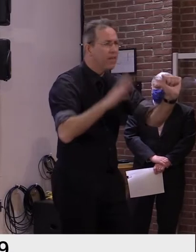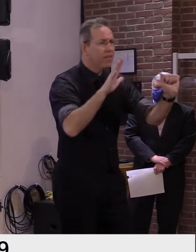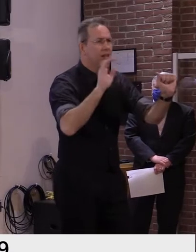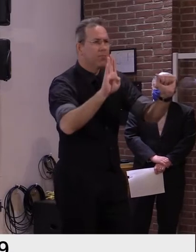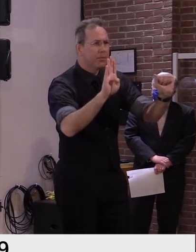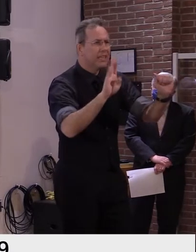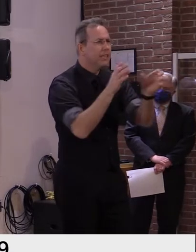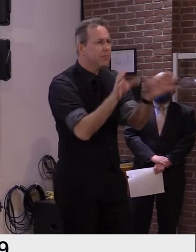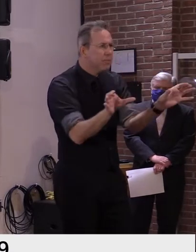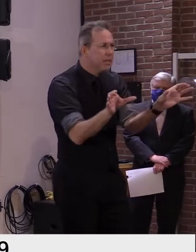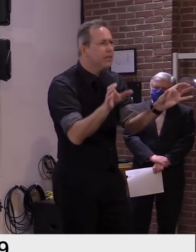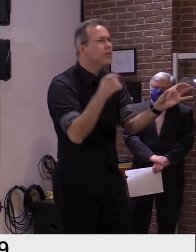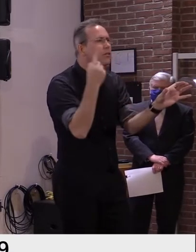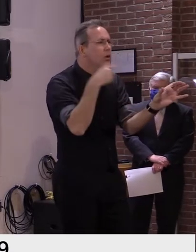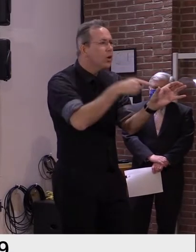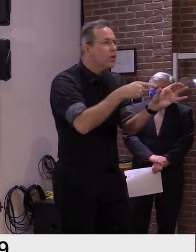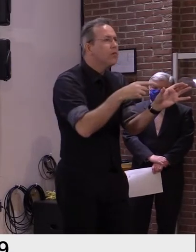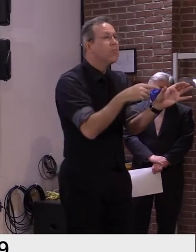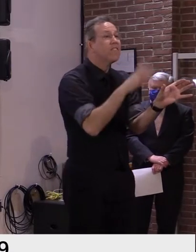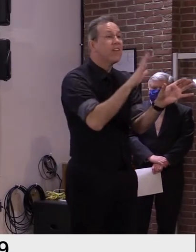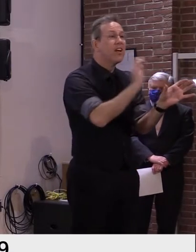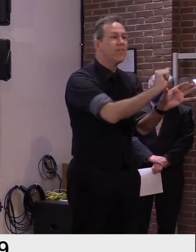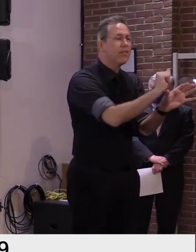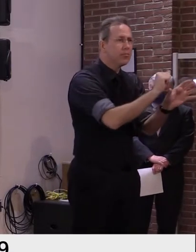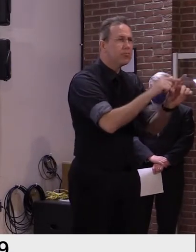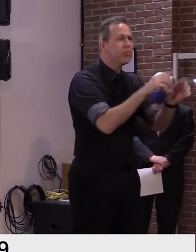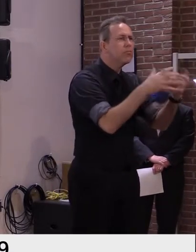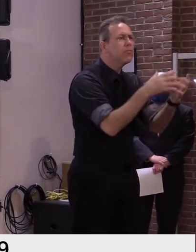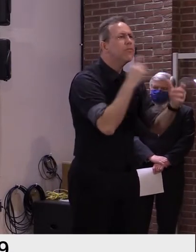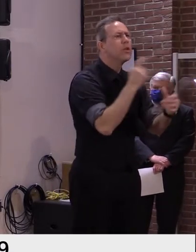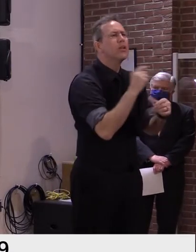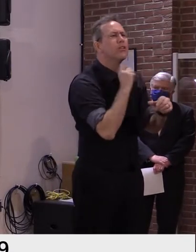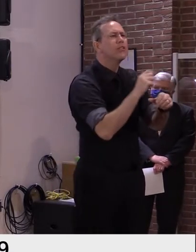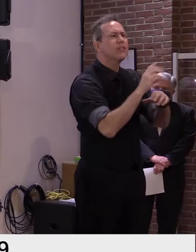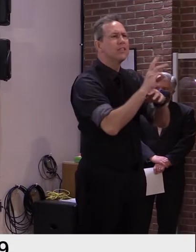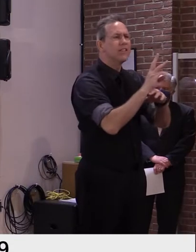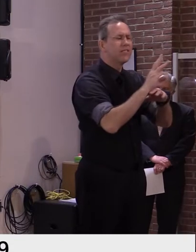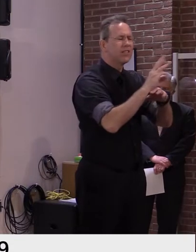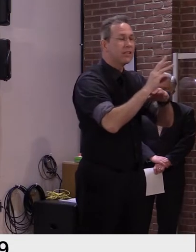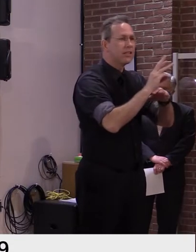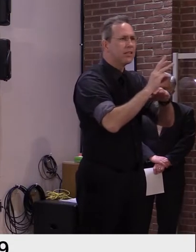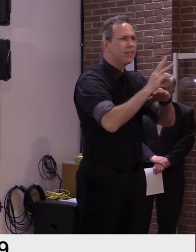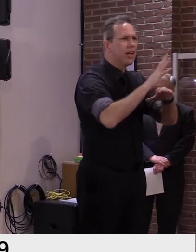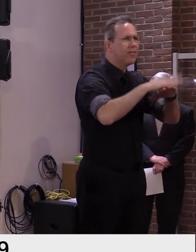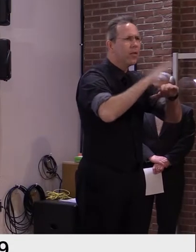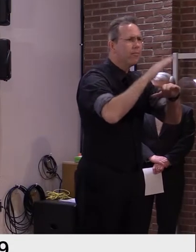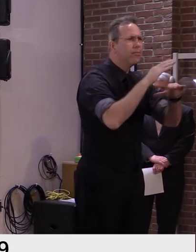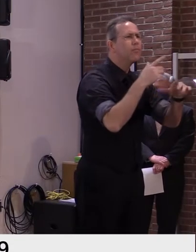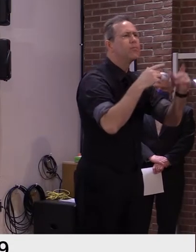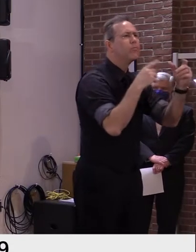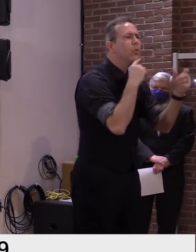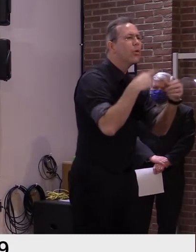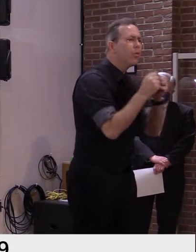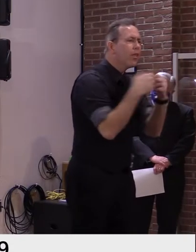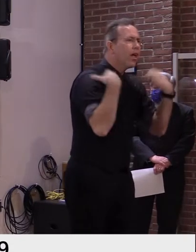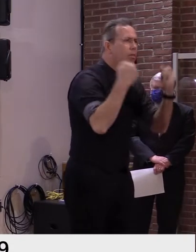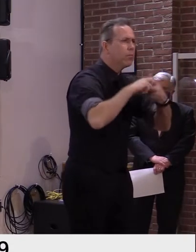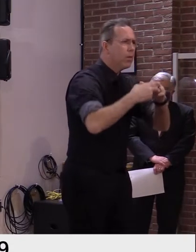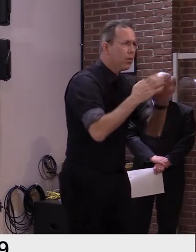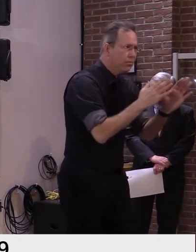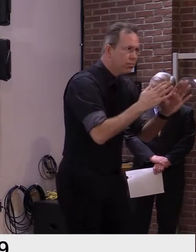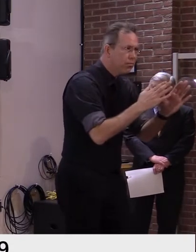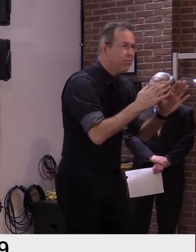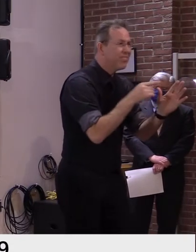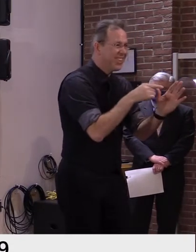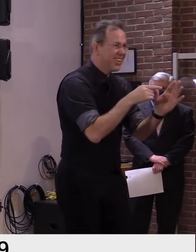into two components. So, starting Monday, phase 5A will open to those with